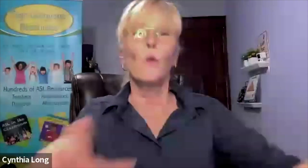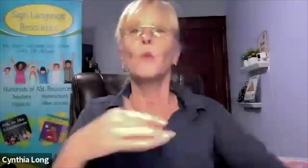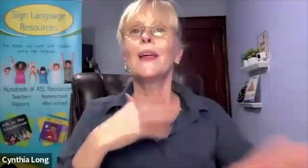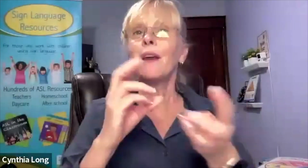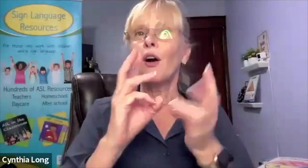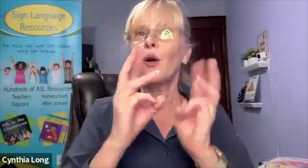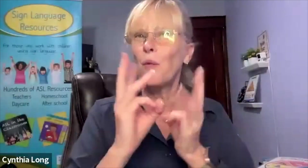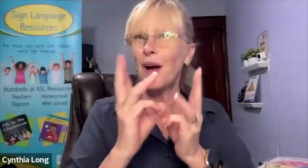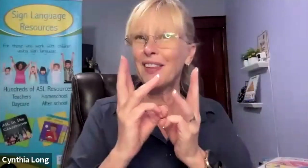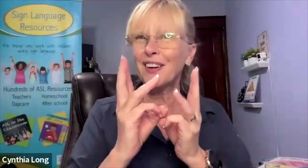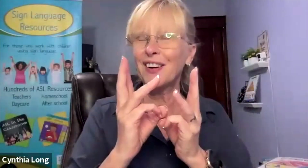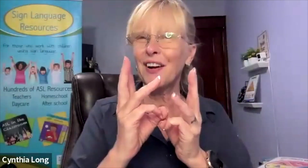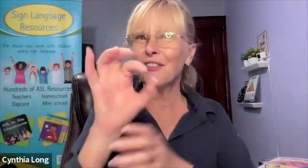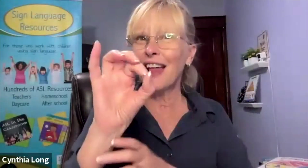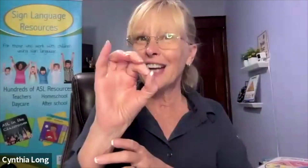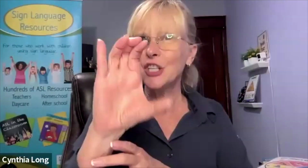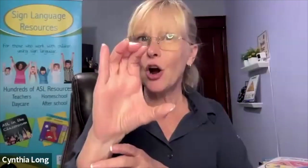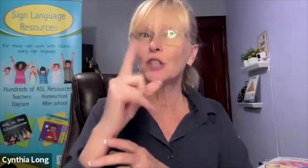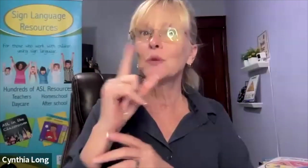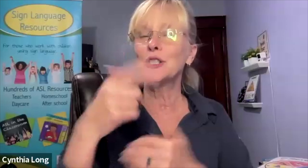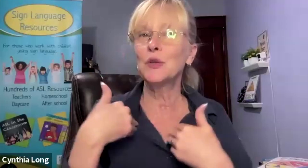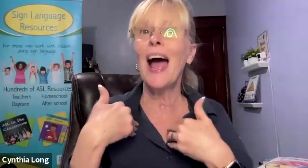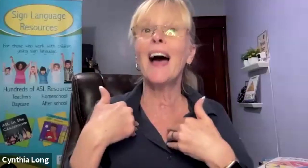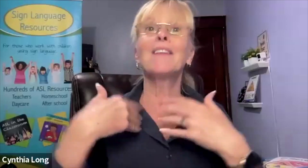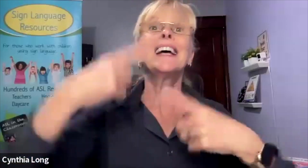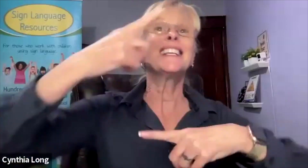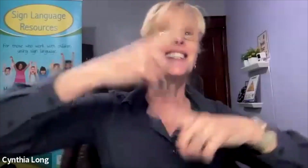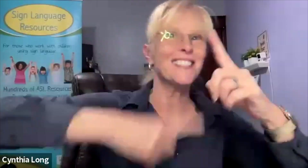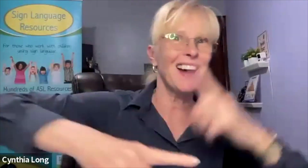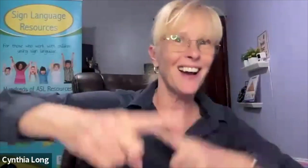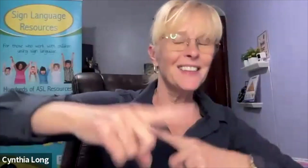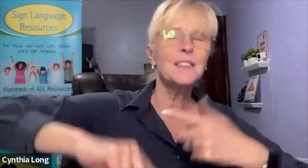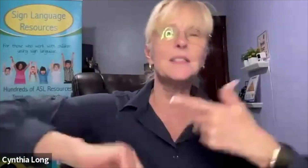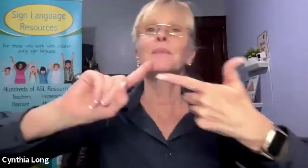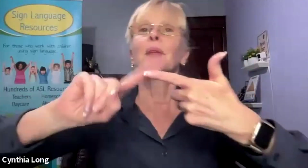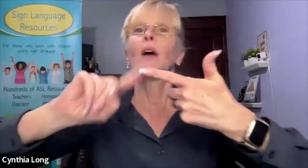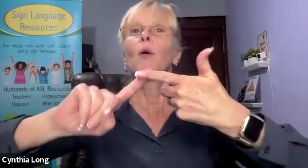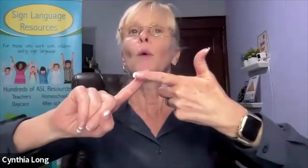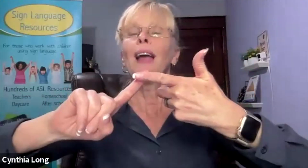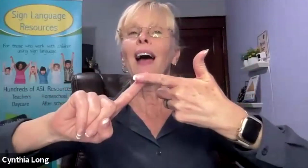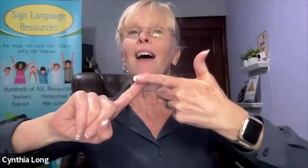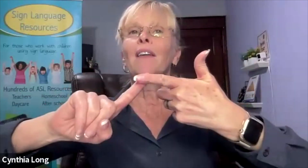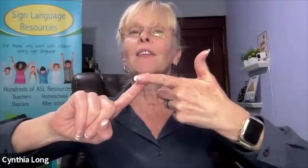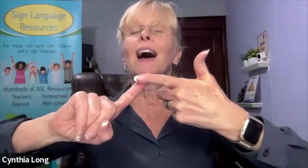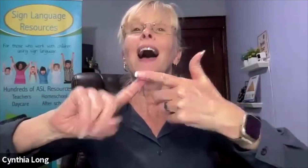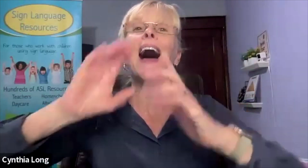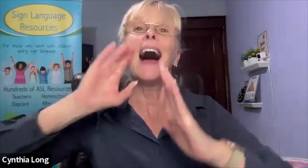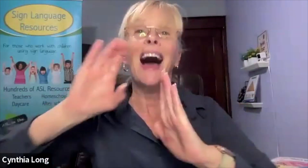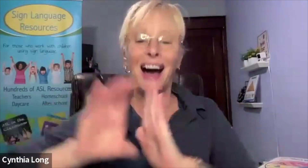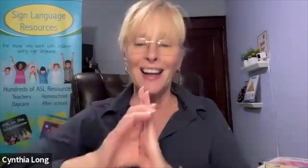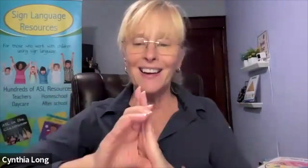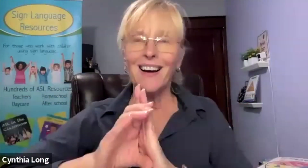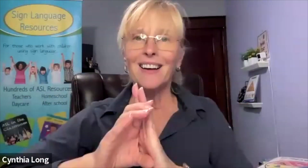with our weather flashcards, we do have signs, we have